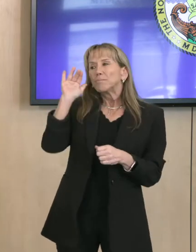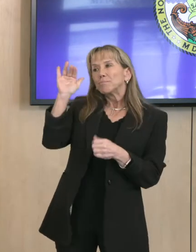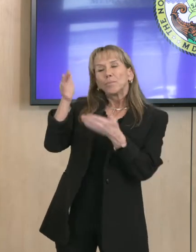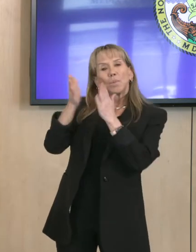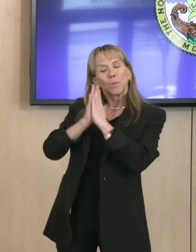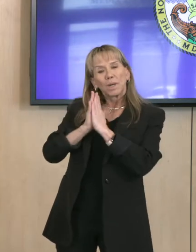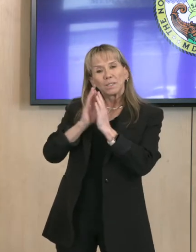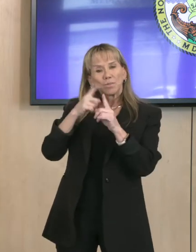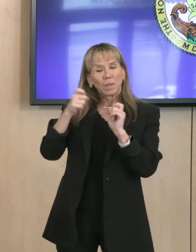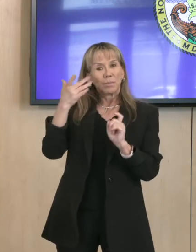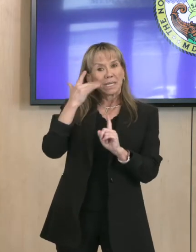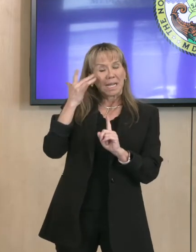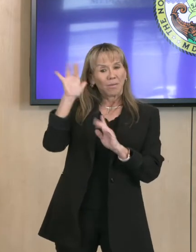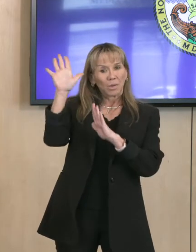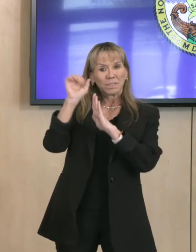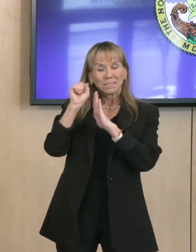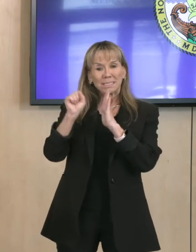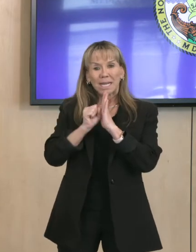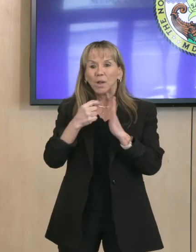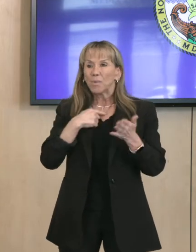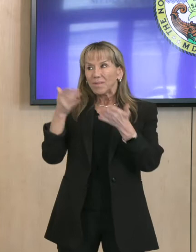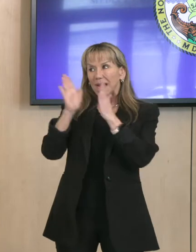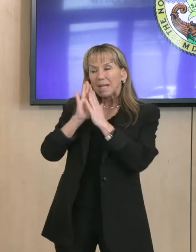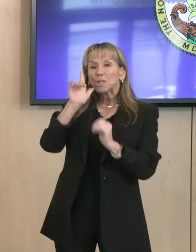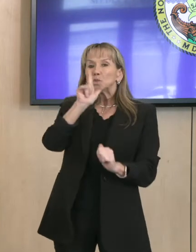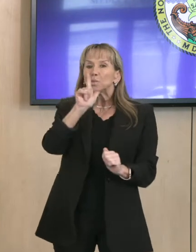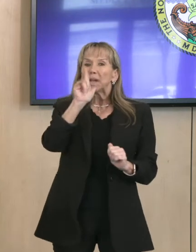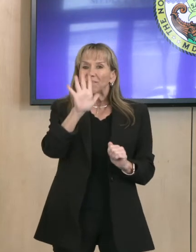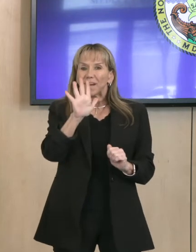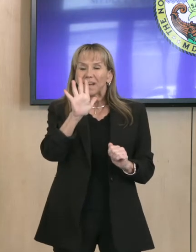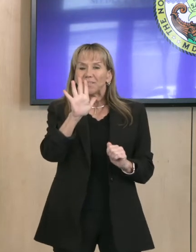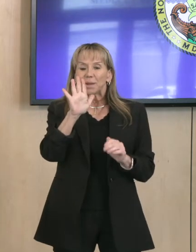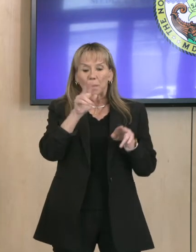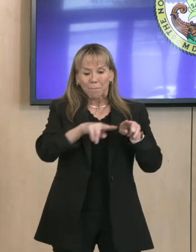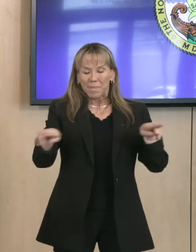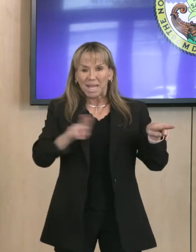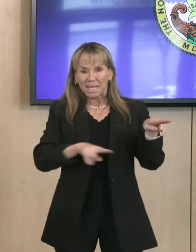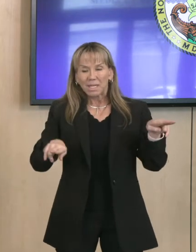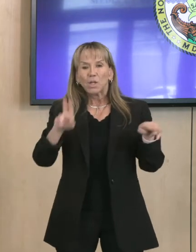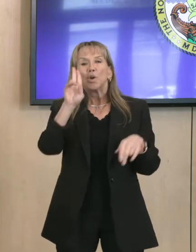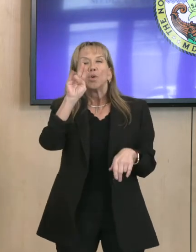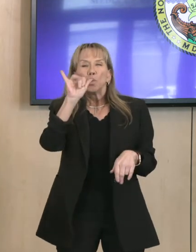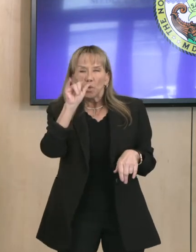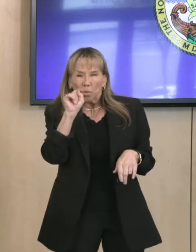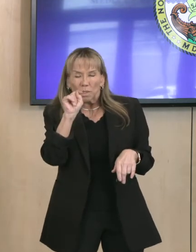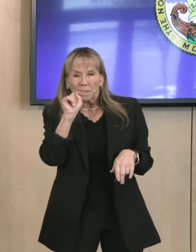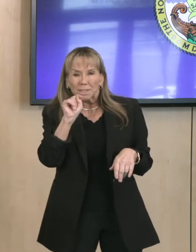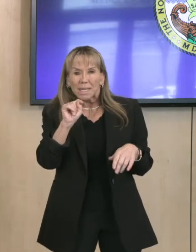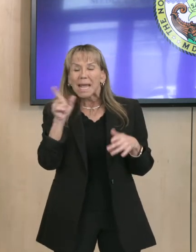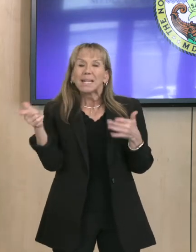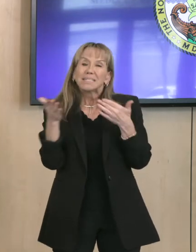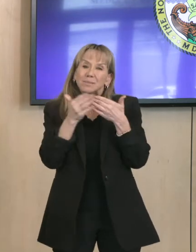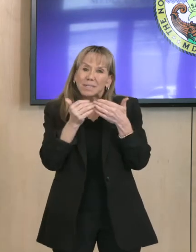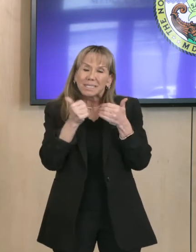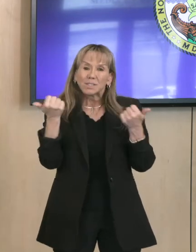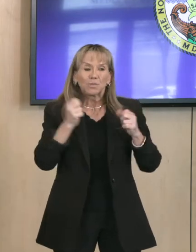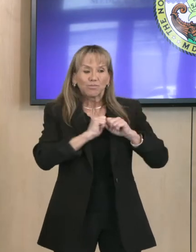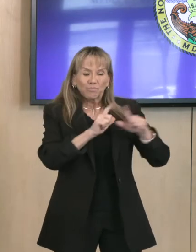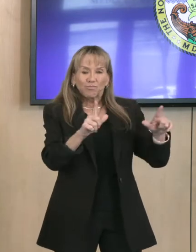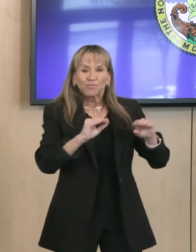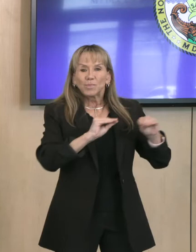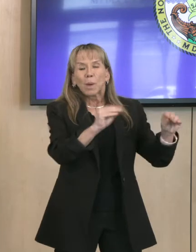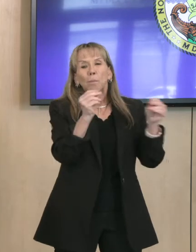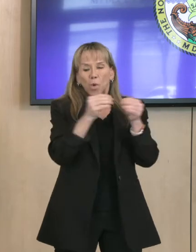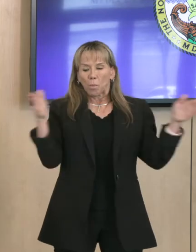different asset, which is a 25 hospital bed unit. This unit is a little bit easier to deploy and that it is obviously a little